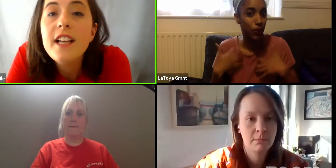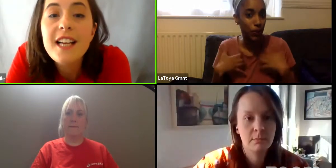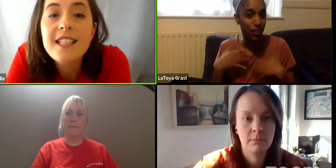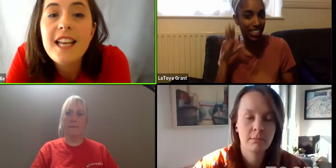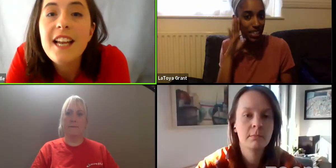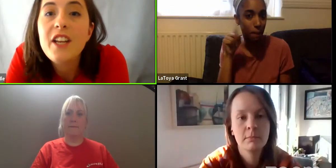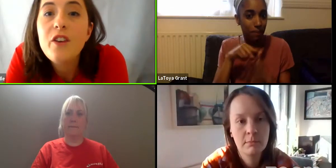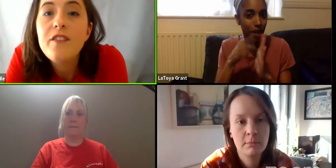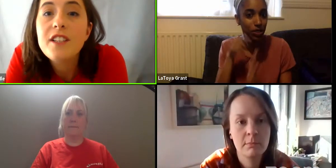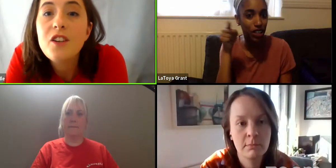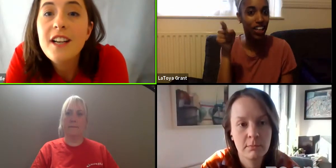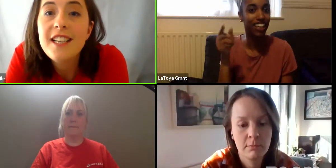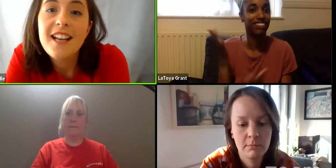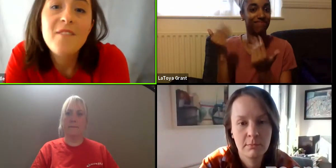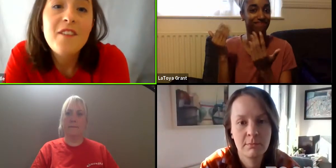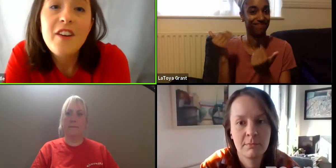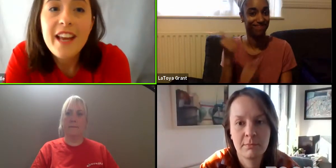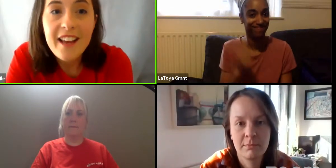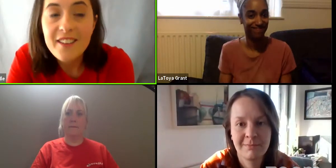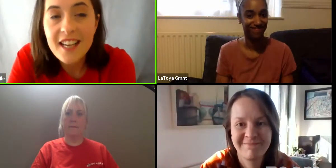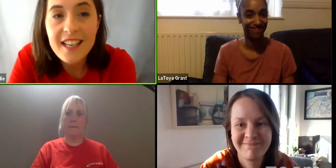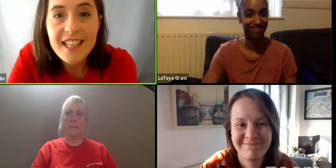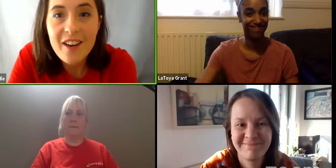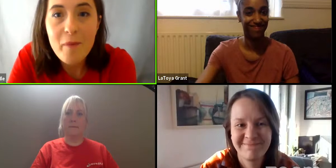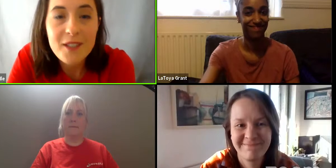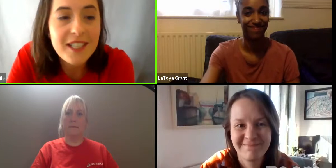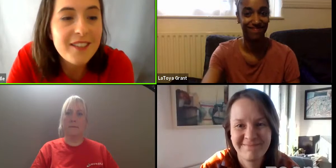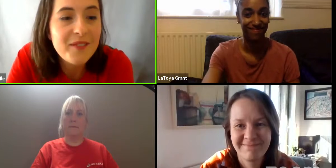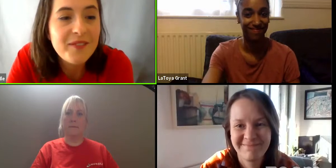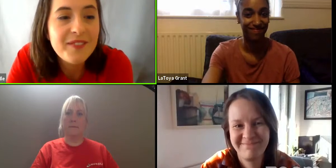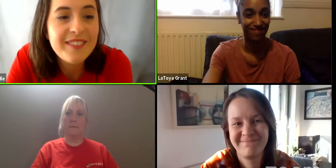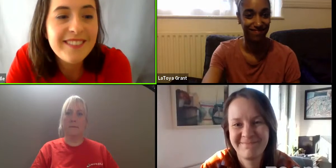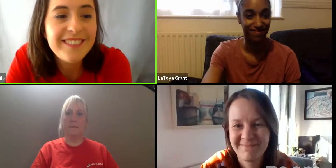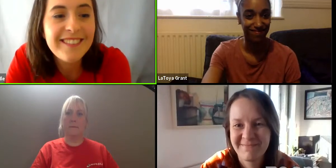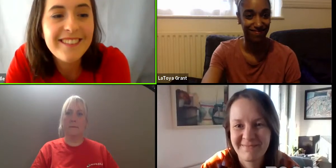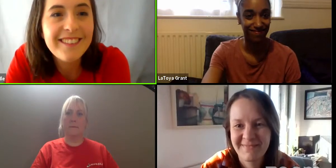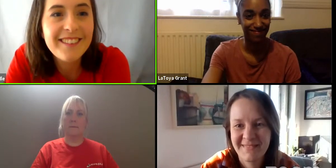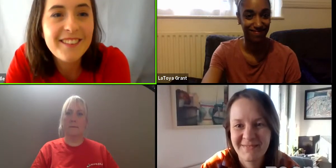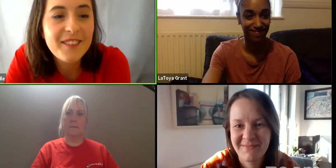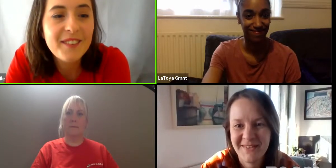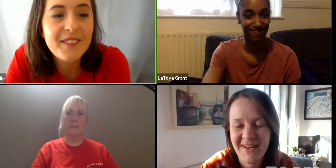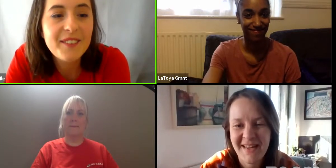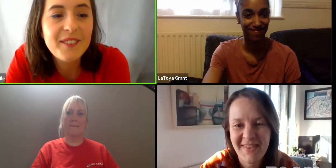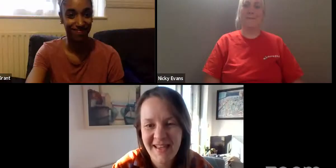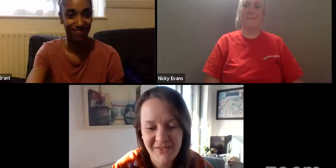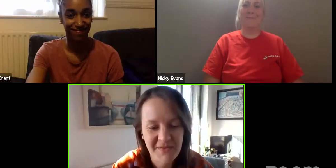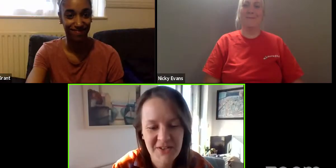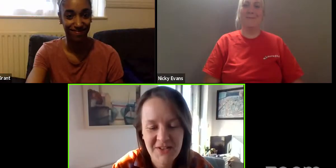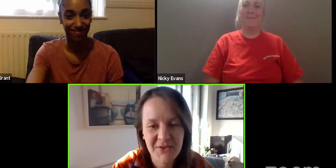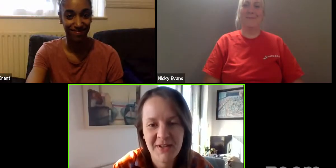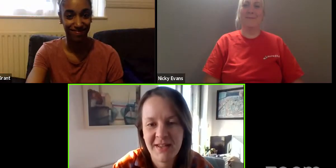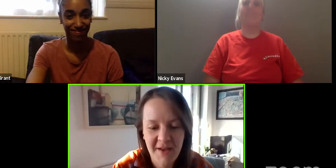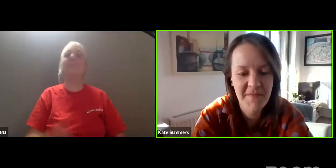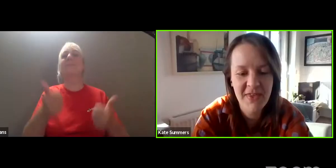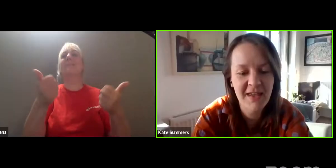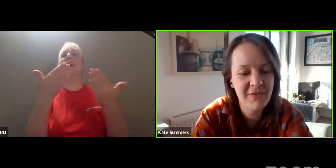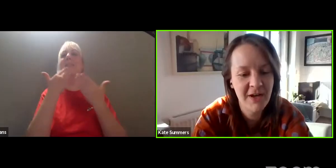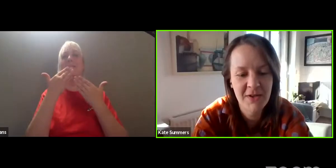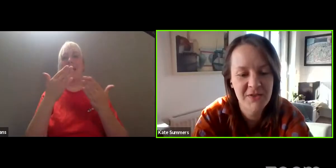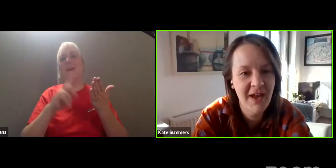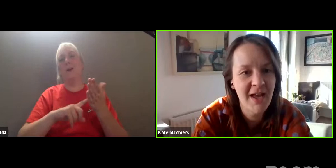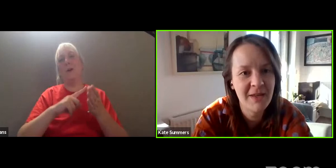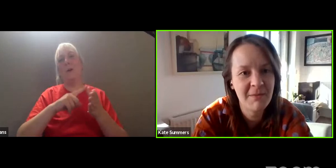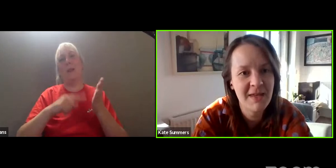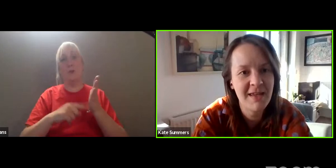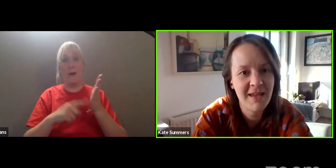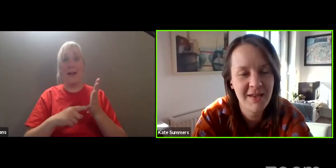at COVID-19 and universal credit. And I'm very excited to hear about it. Great, thanks very much, Latoya. Thank you